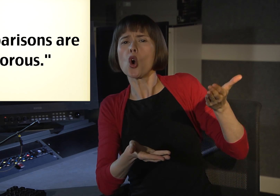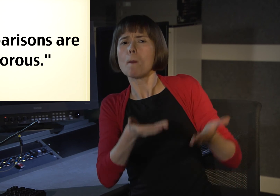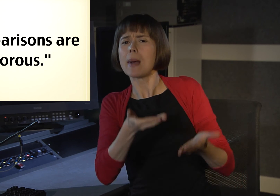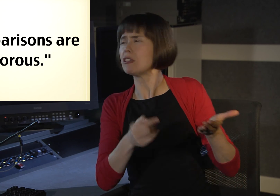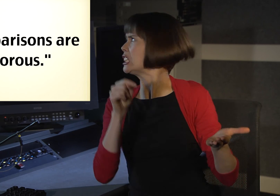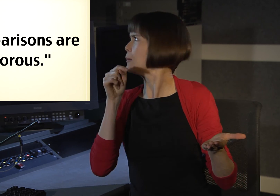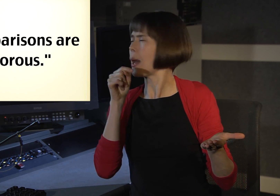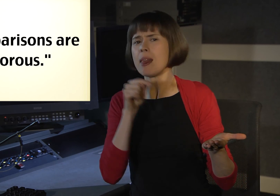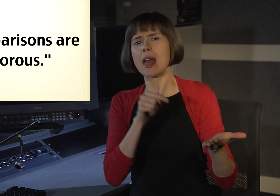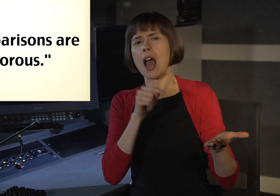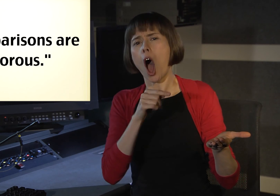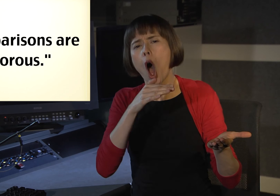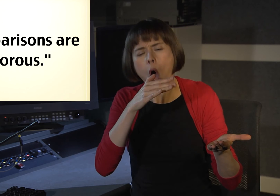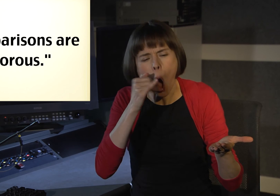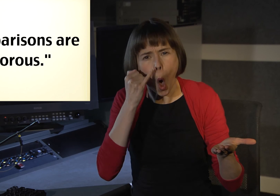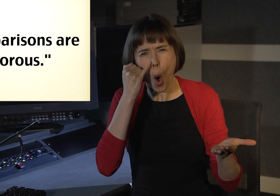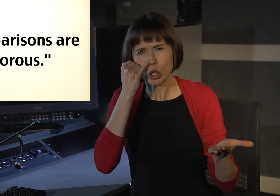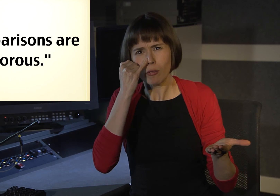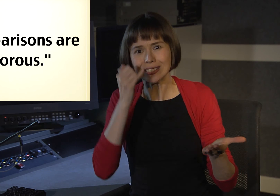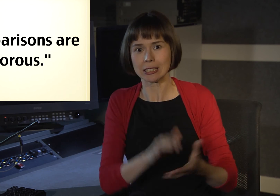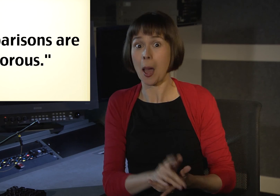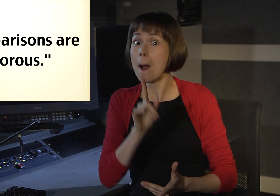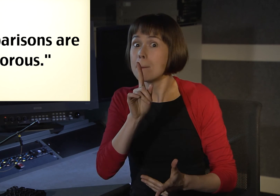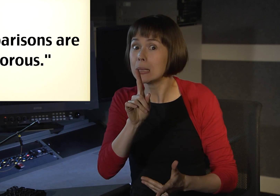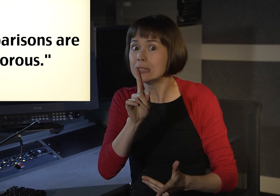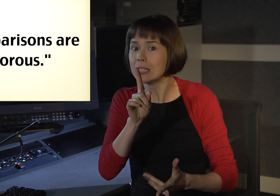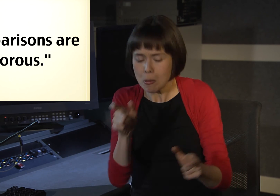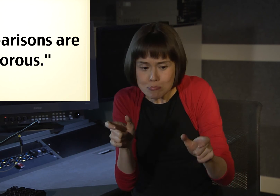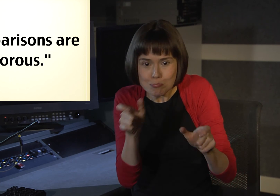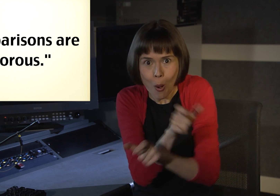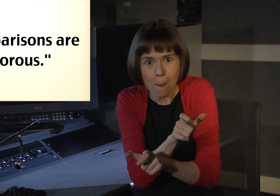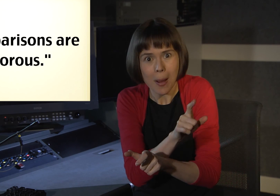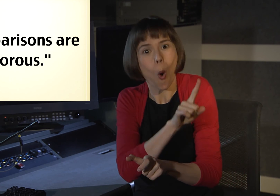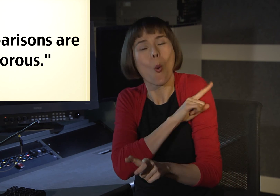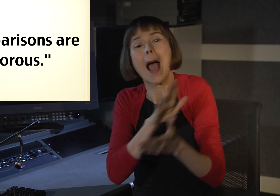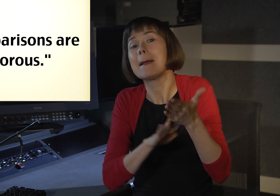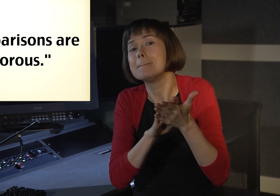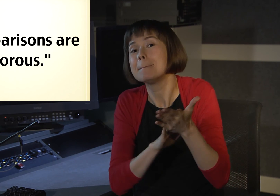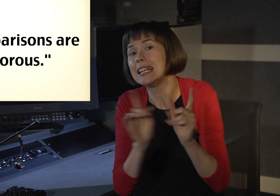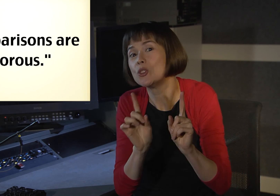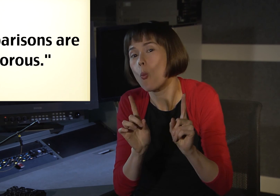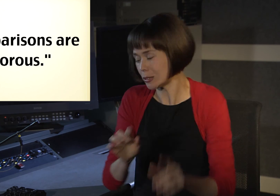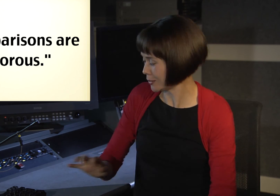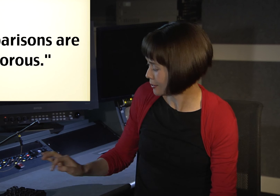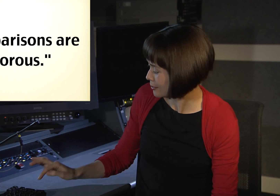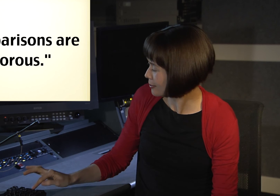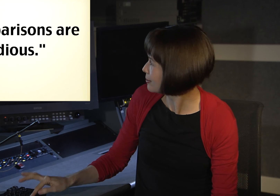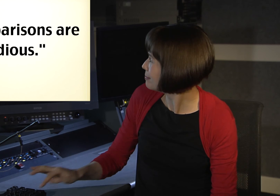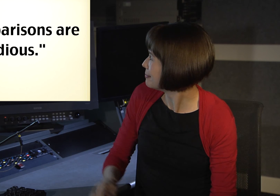says comparisons are odorous. But he says this because a malapropism has taken place. What